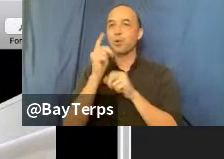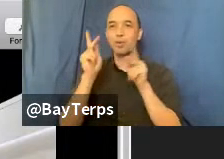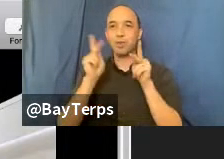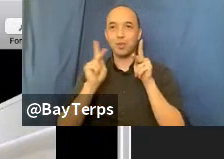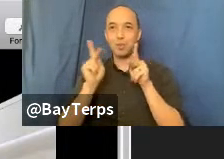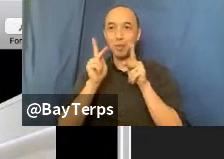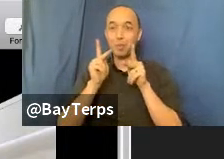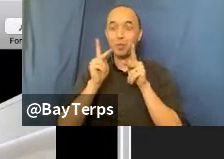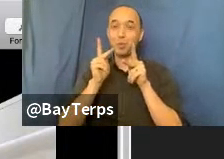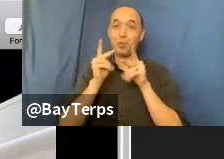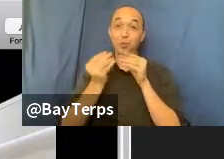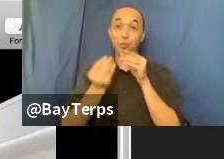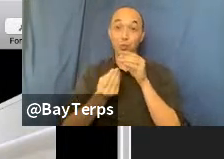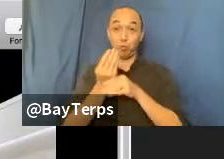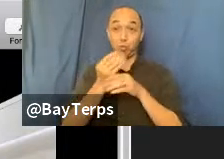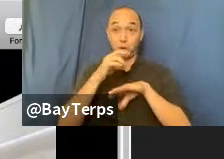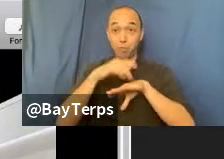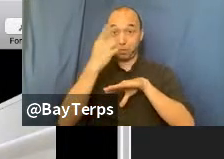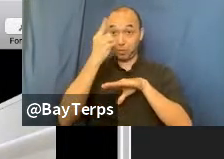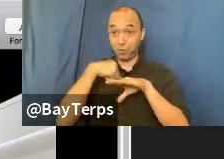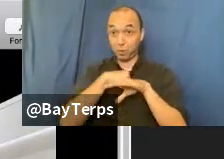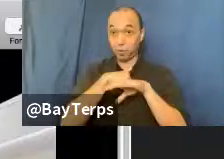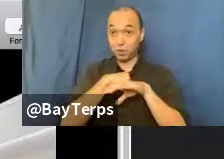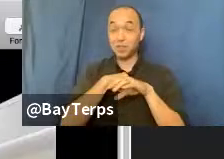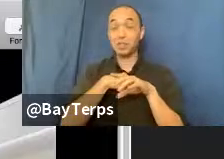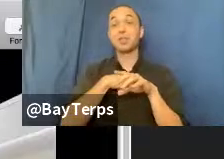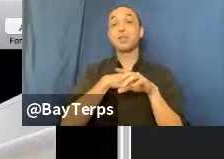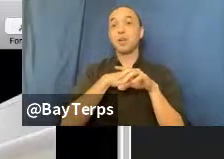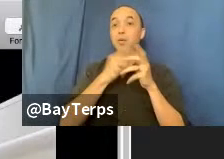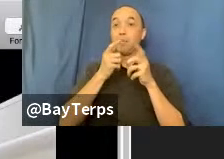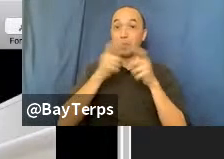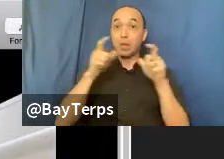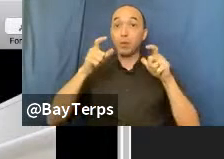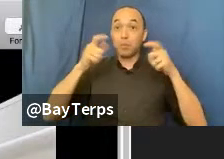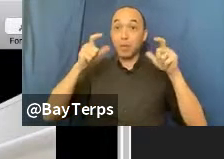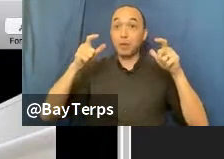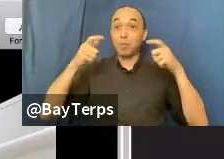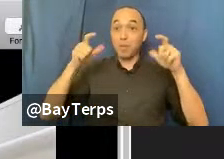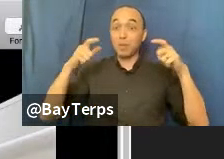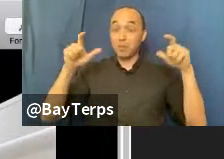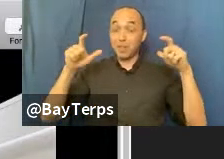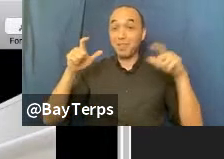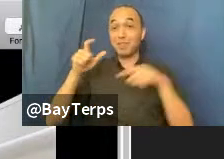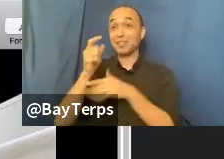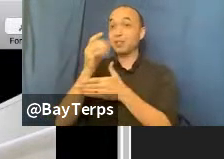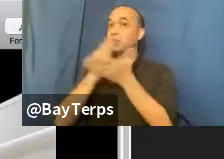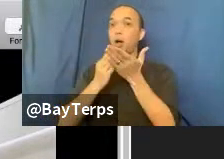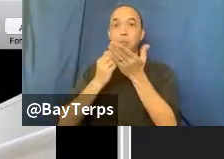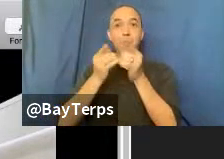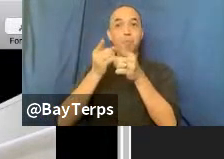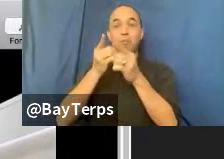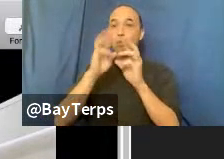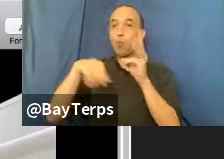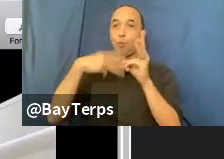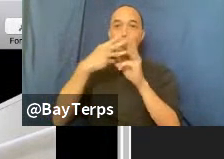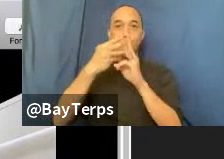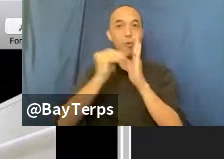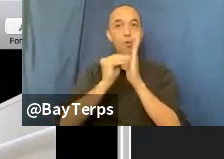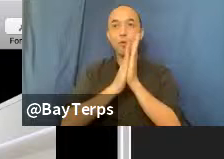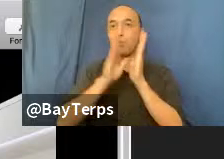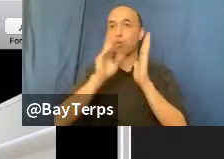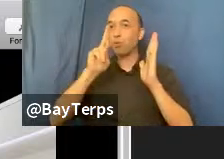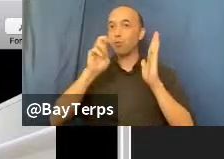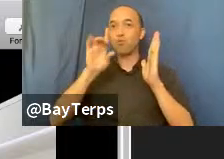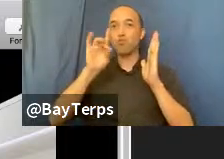bigger and bigger, and they break world records almost every year. These are some examples of giant pumpkins that we've done. Pumpkins